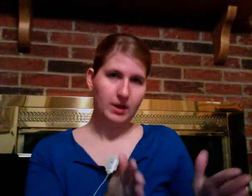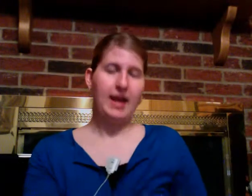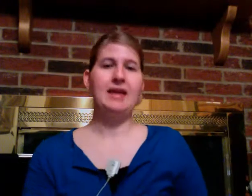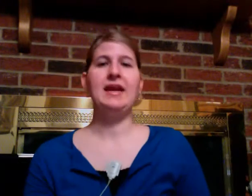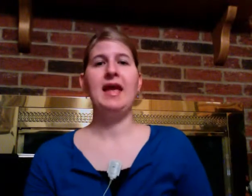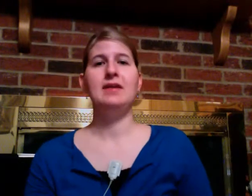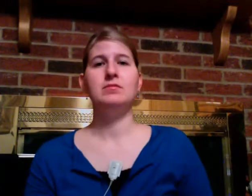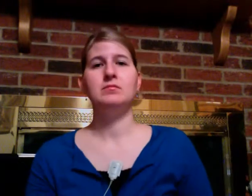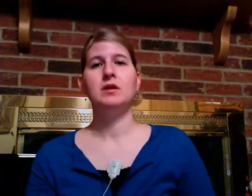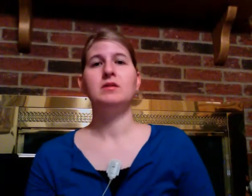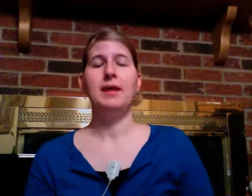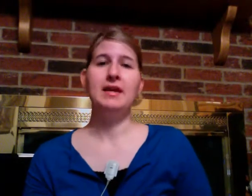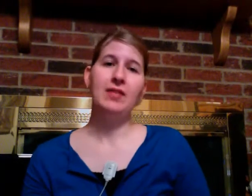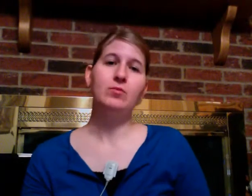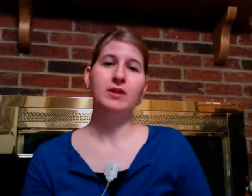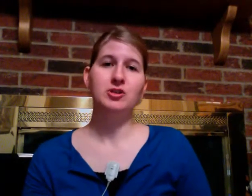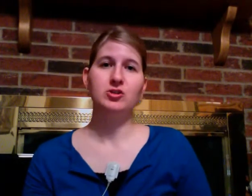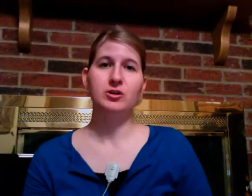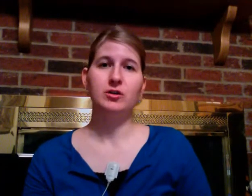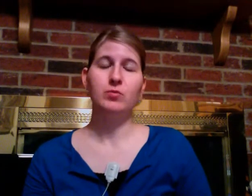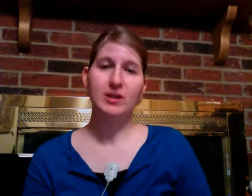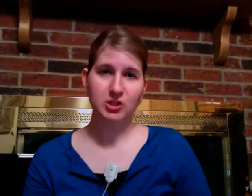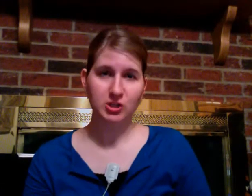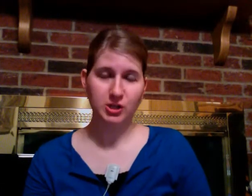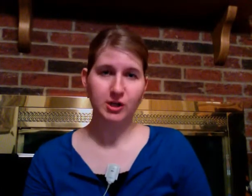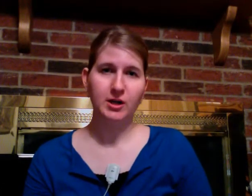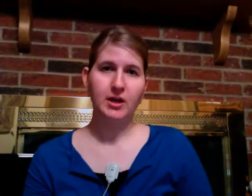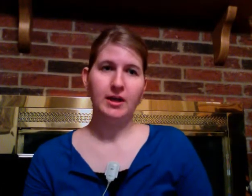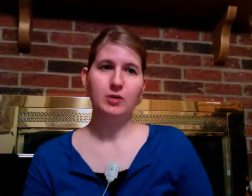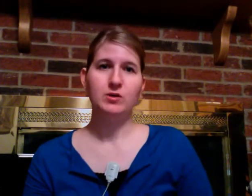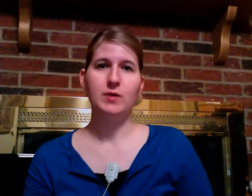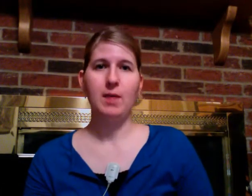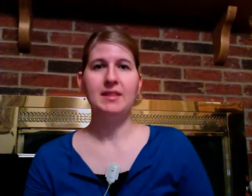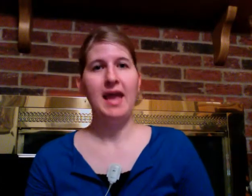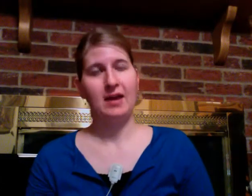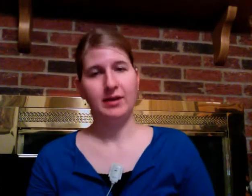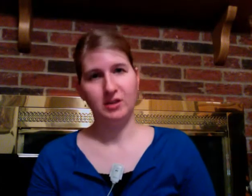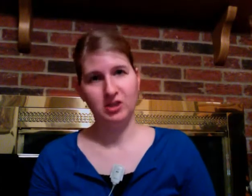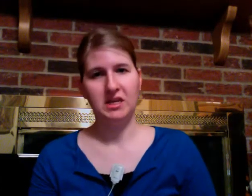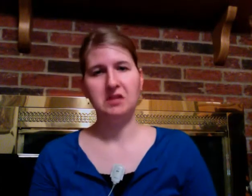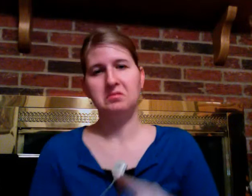And again, depending on the register, you would do it up at the head or at the cheek.